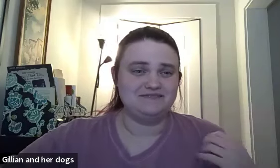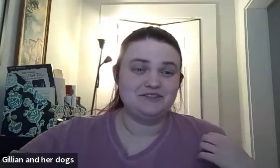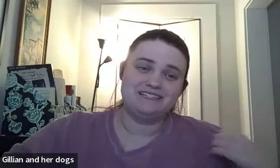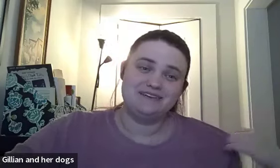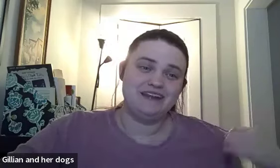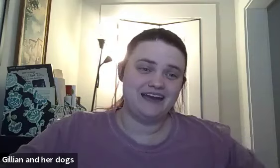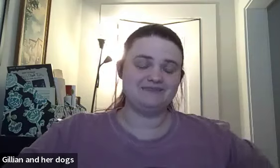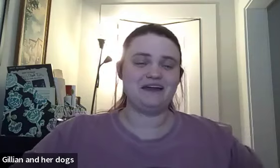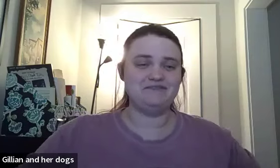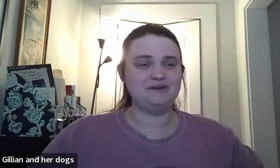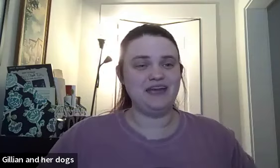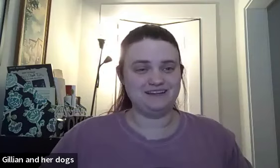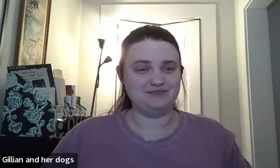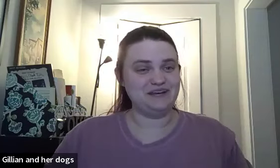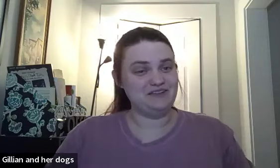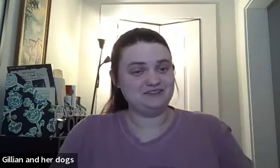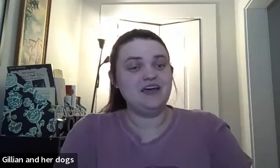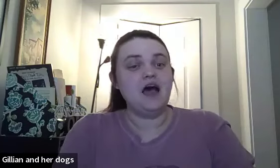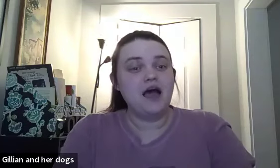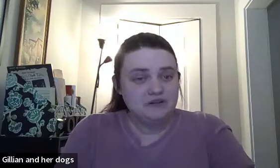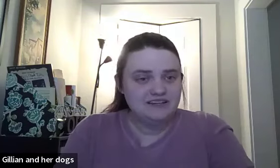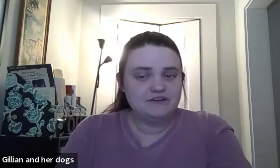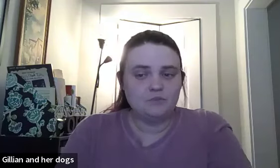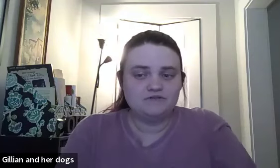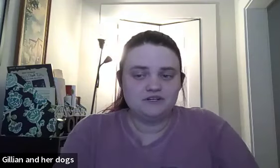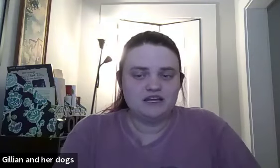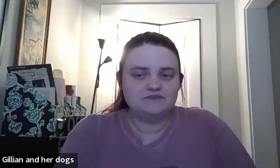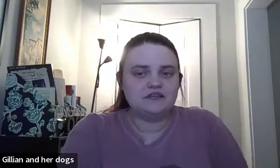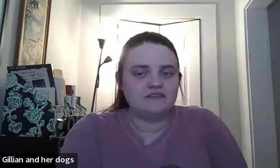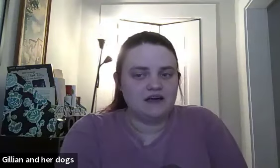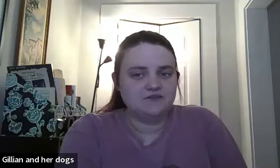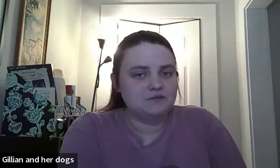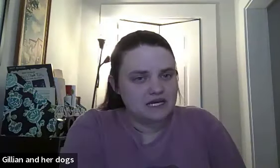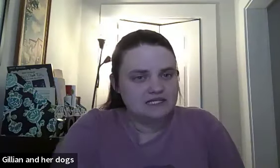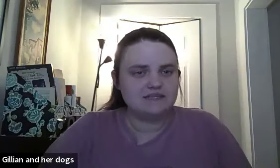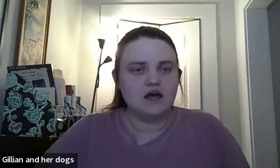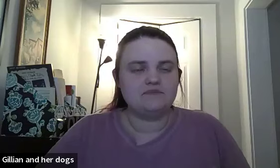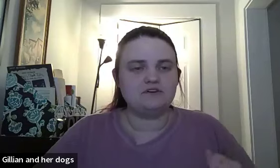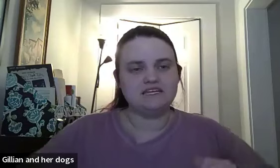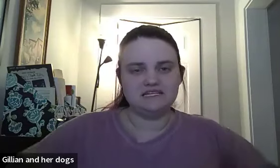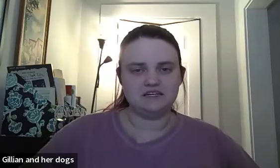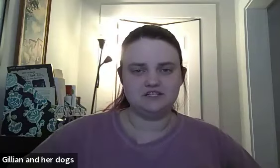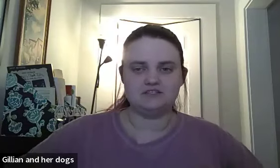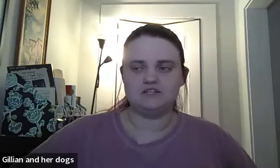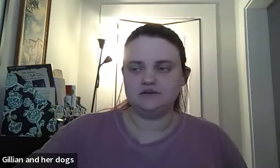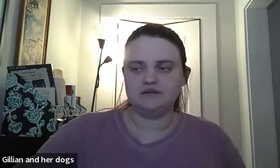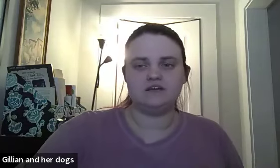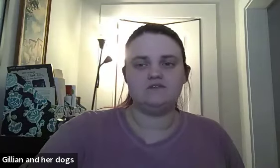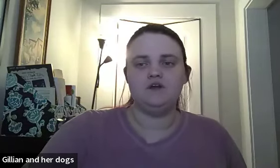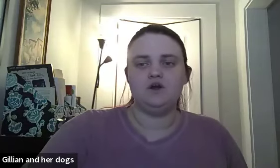even though I said we'd add it, but I feel like we added so many others. I'm gonna leave it open for you guys for like the last few minutes. If there's any signs you guys are curious of